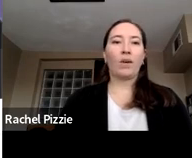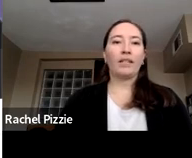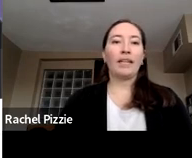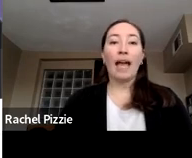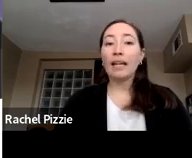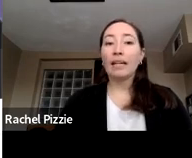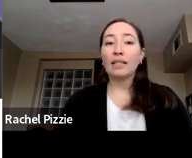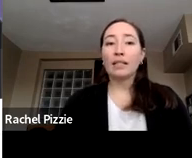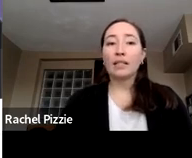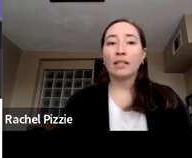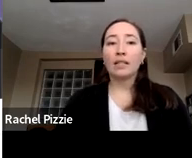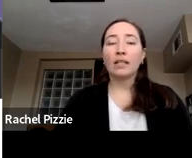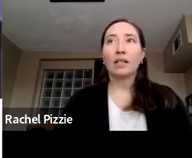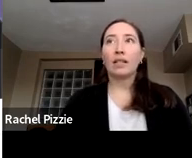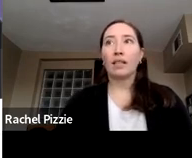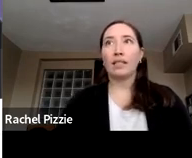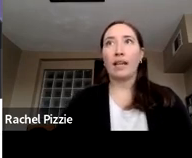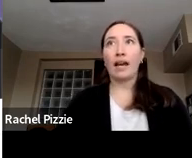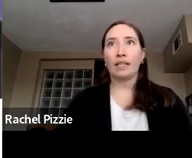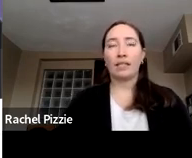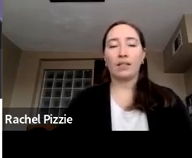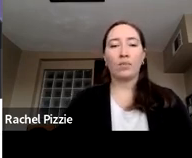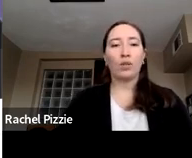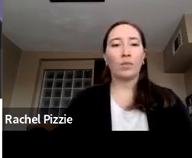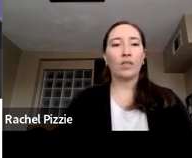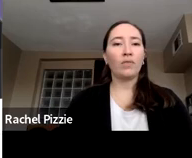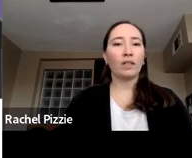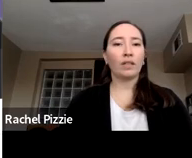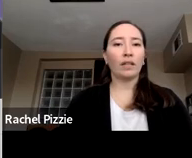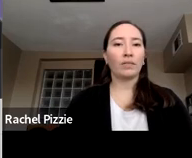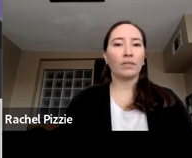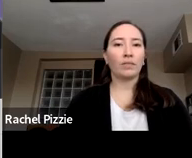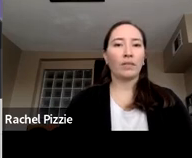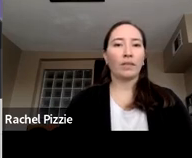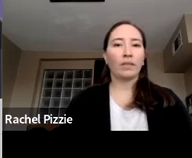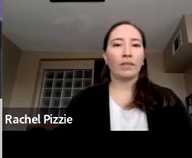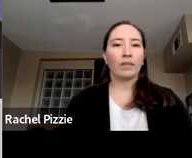If I wanted to edit this text more specifically,